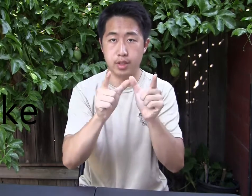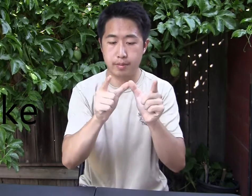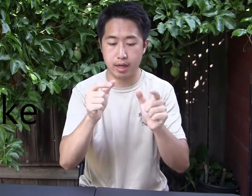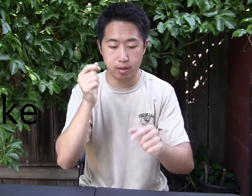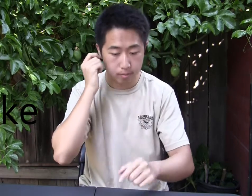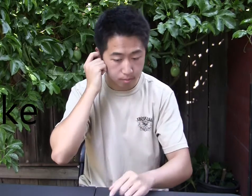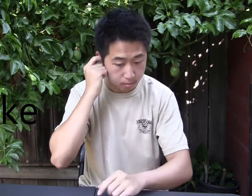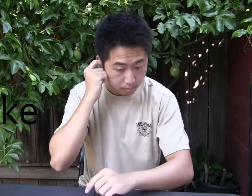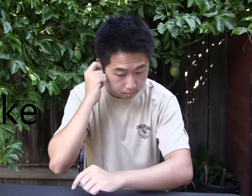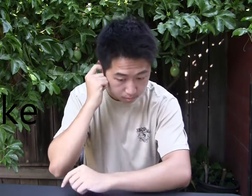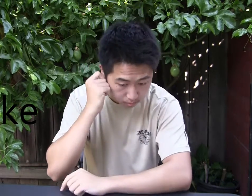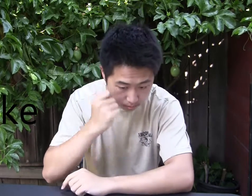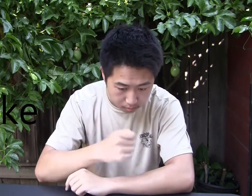back.